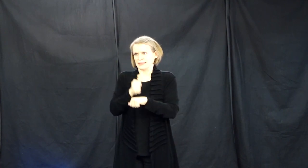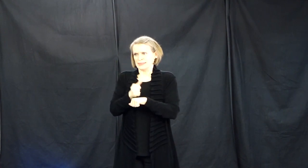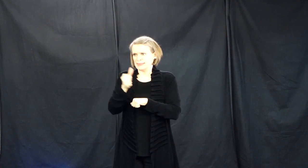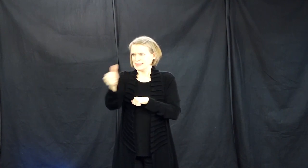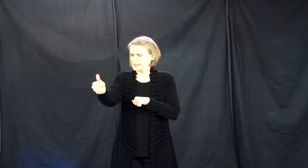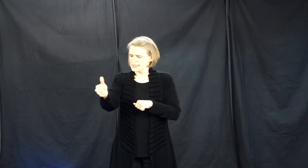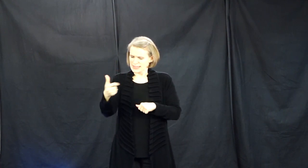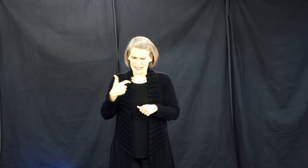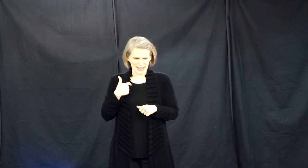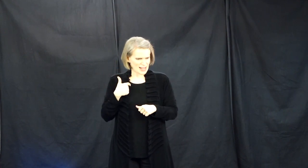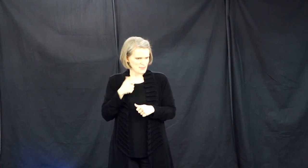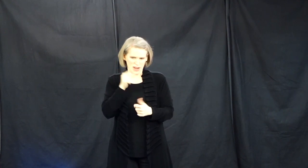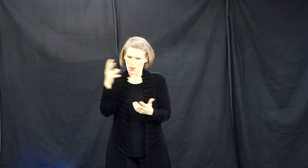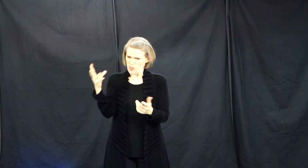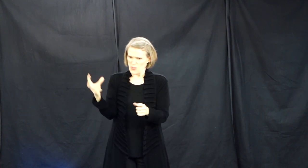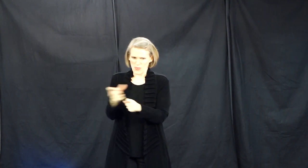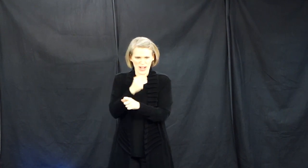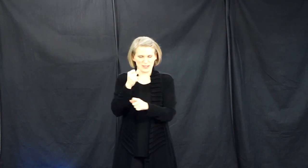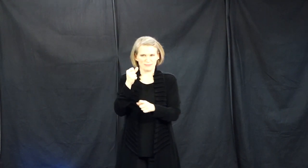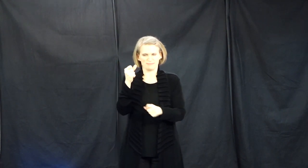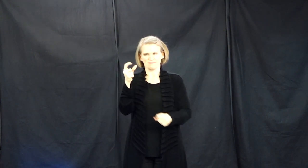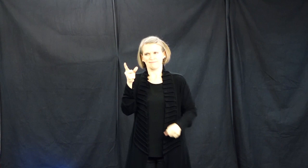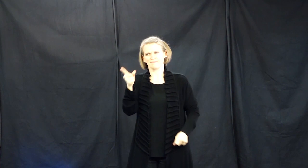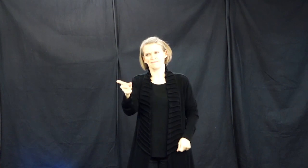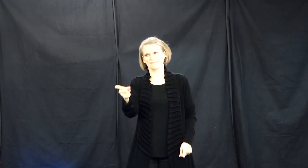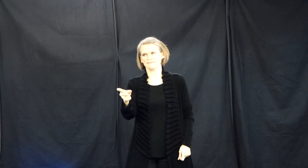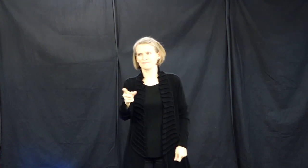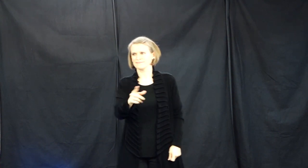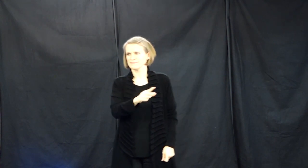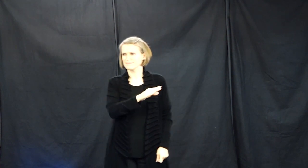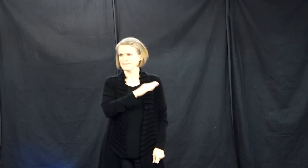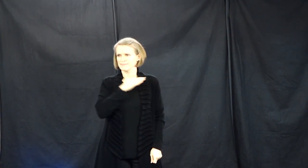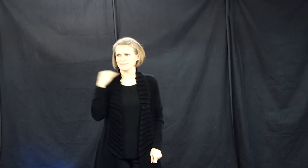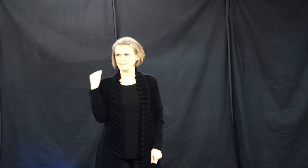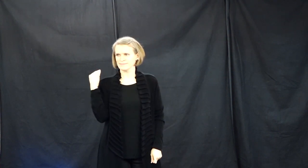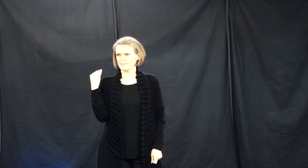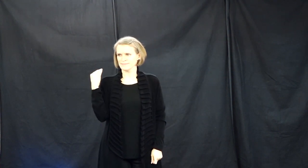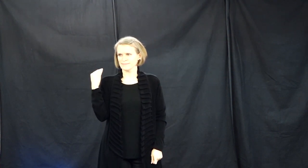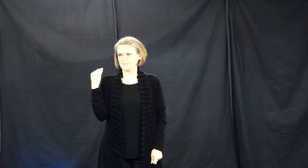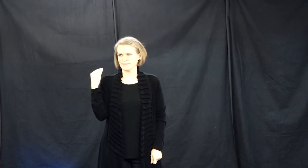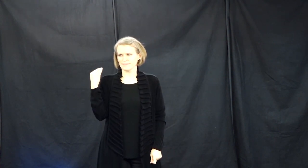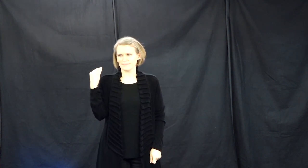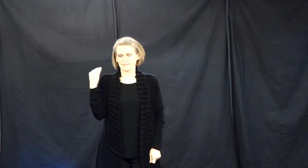where it happens for the last time.